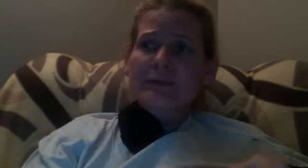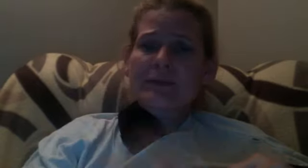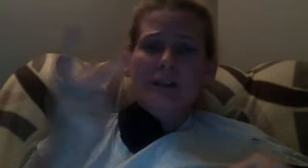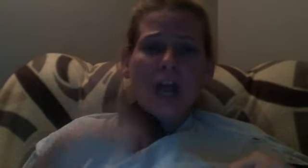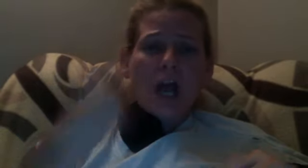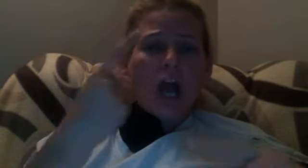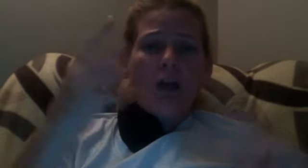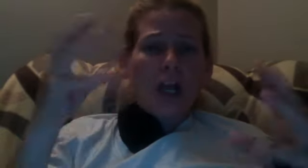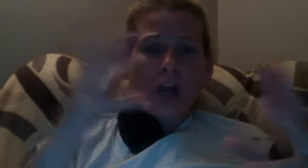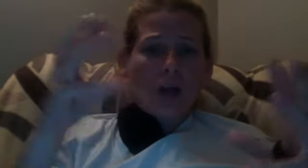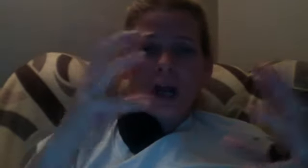just too cool.